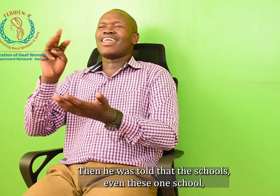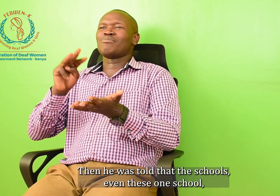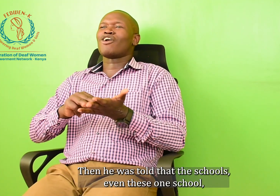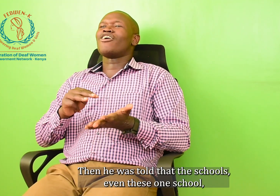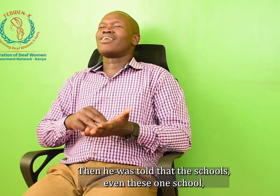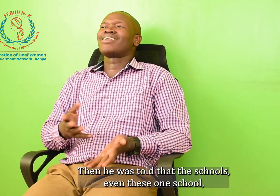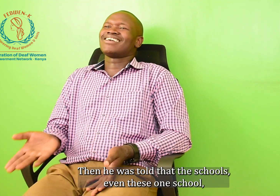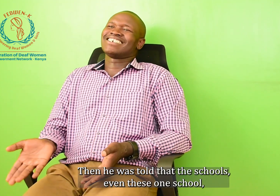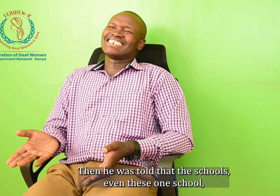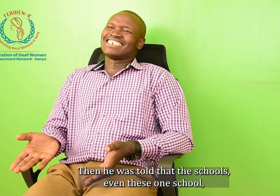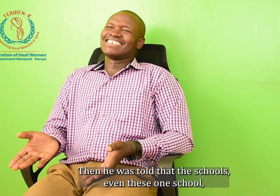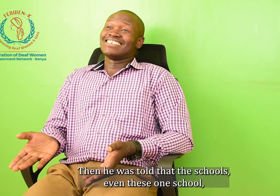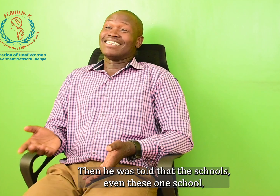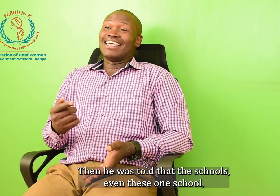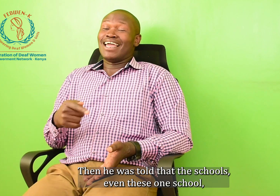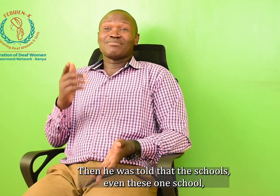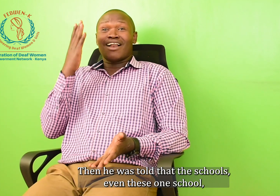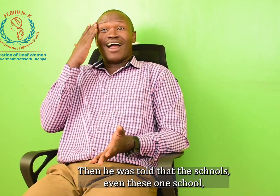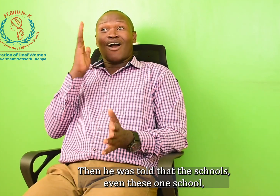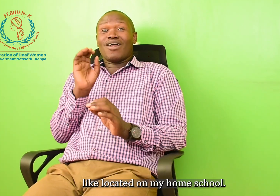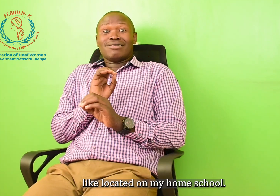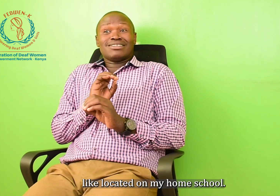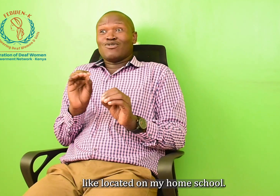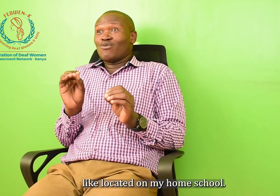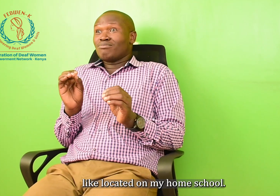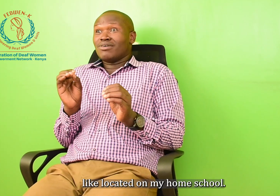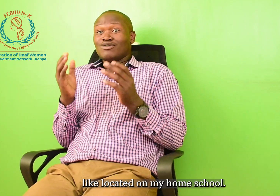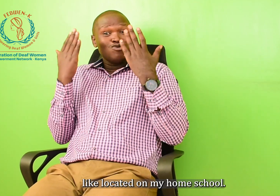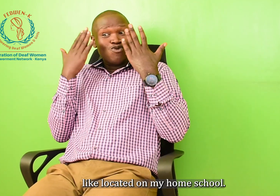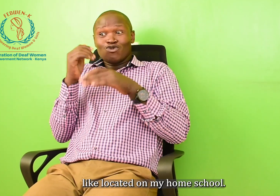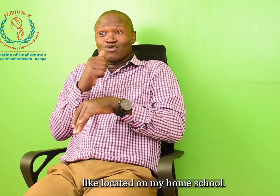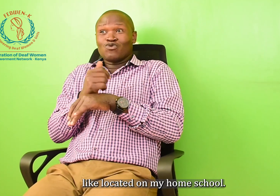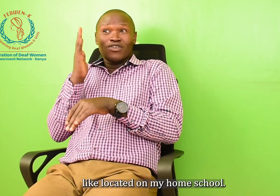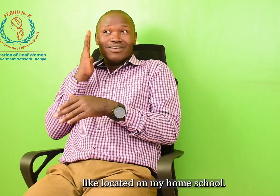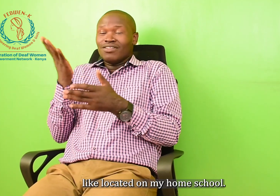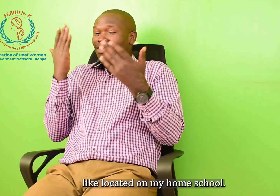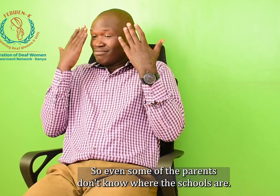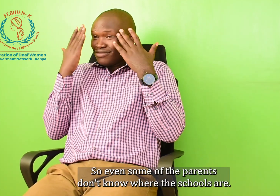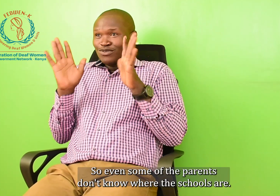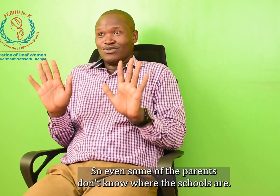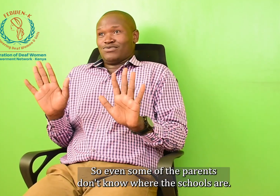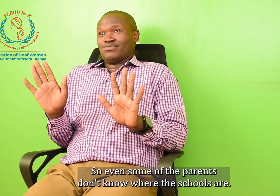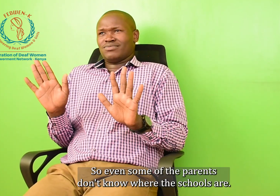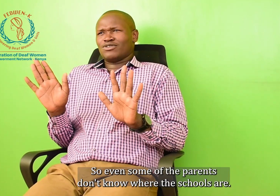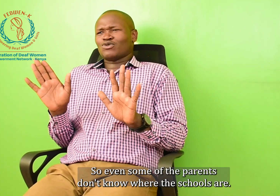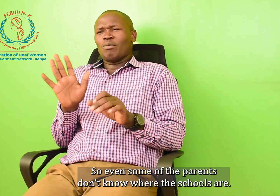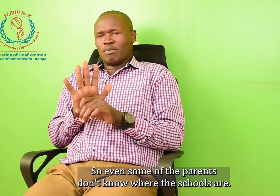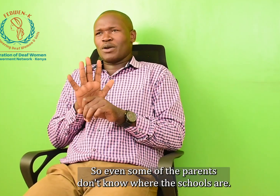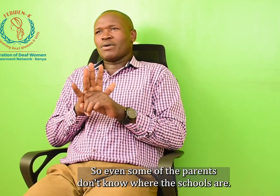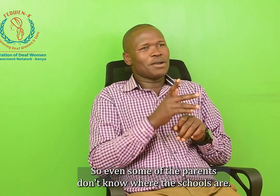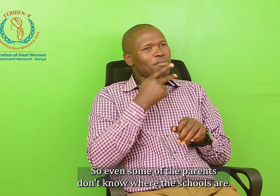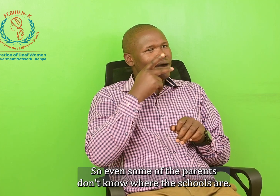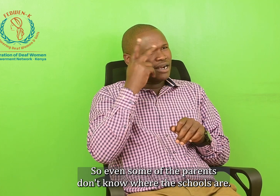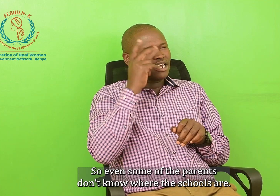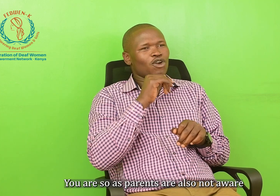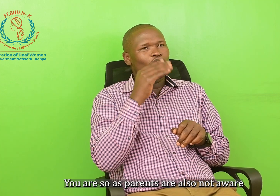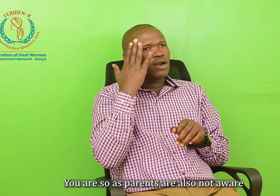he was told that the schools, even there's one school like located at my home, Migori. So even some of the parents don't know where the schools are located